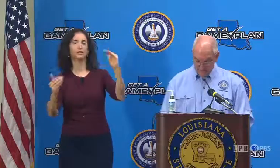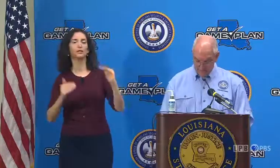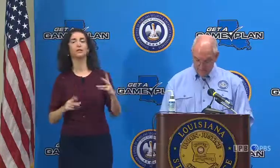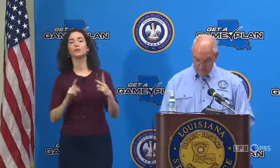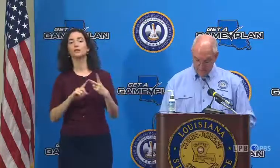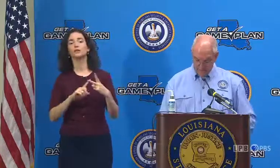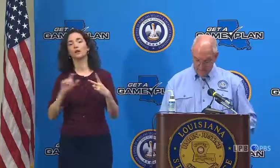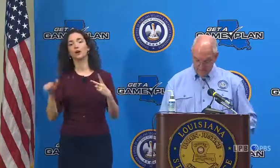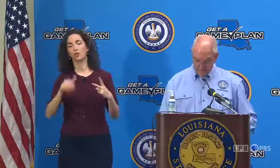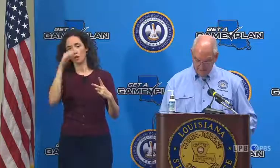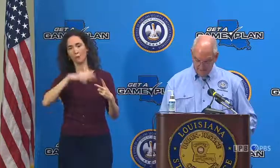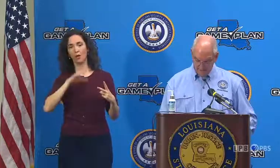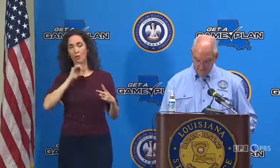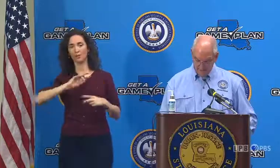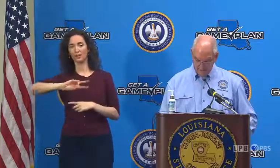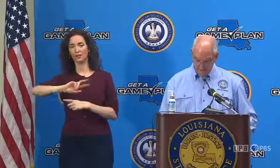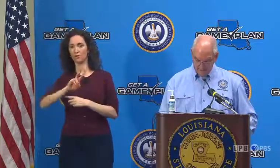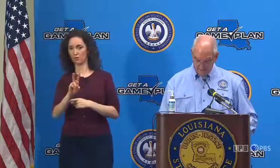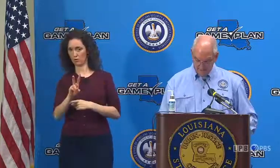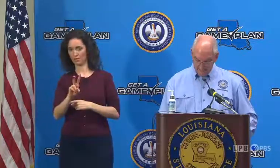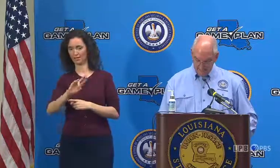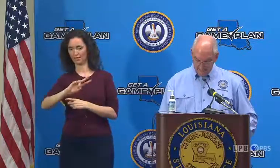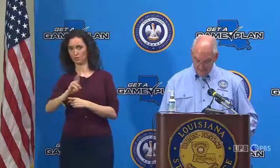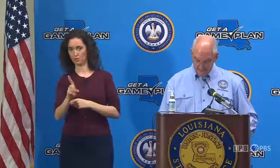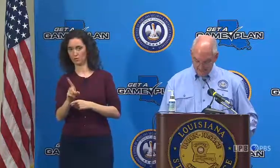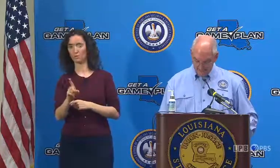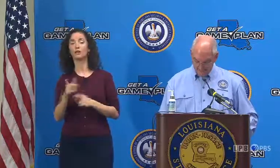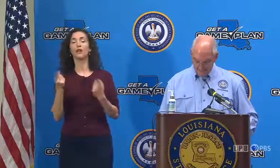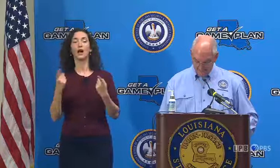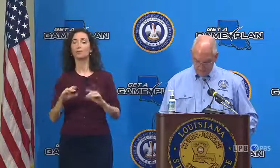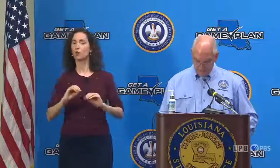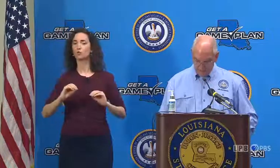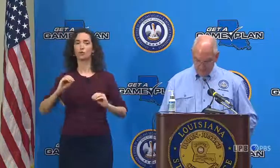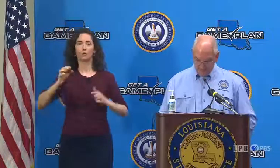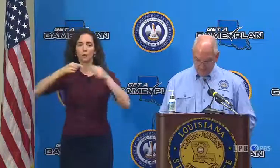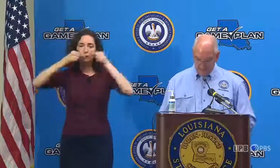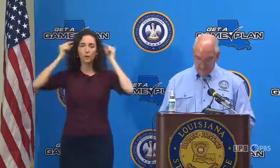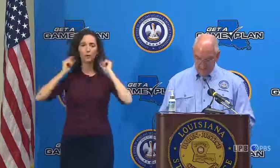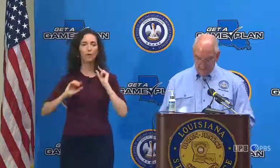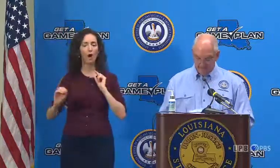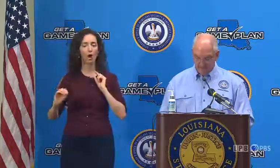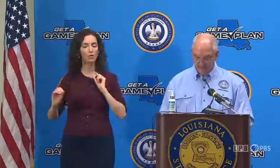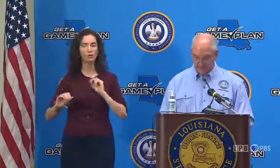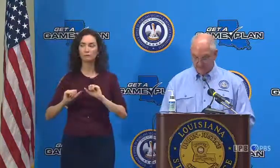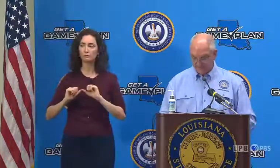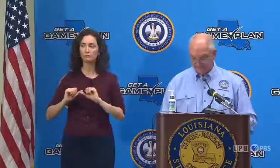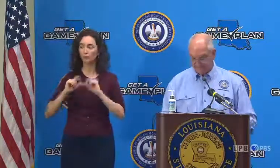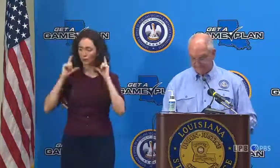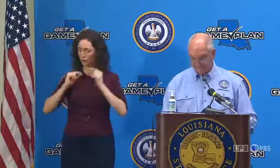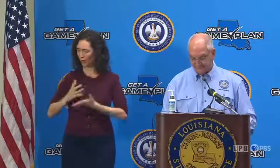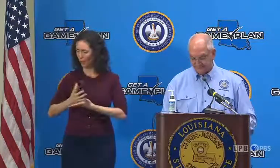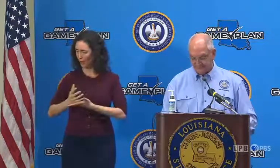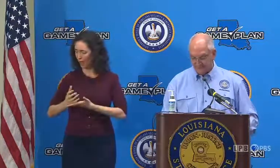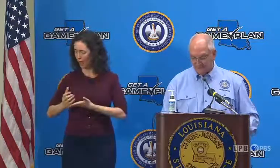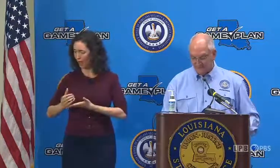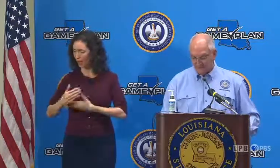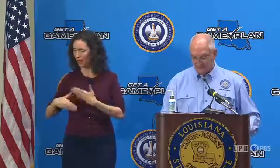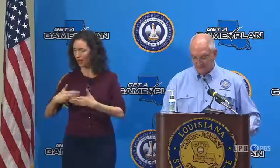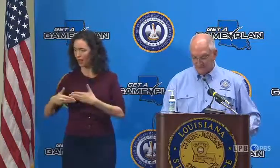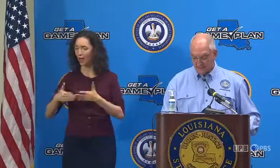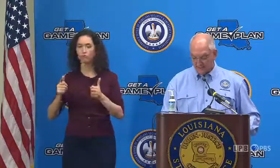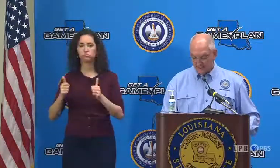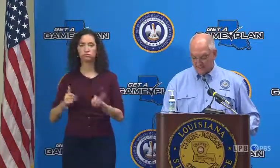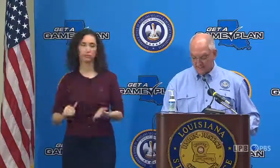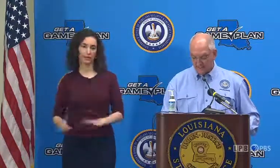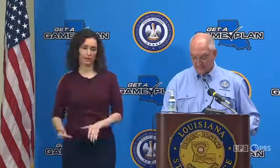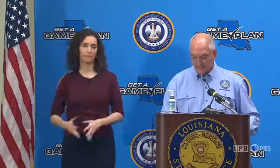of a 71-year-old male who died of lack of oxygen during an extended power outage.